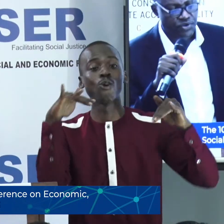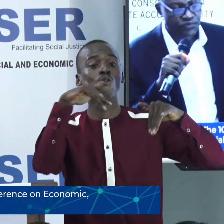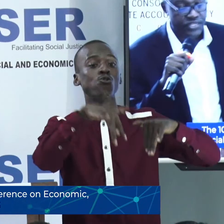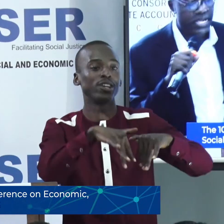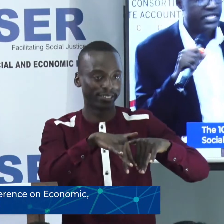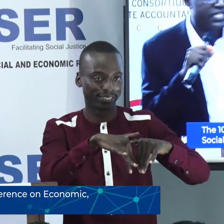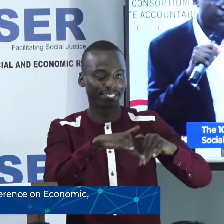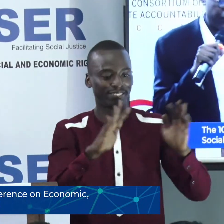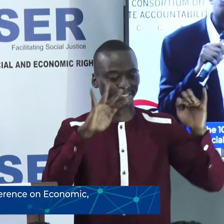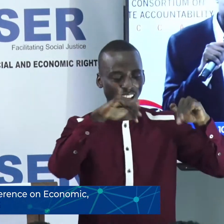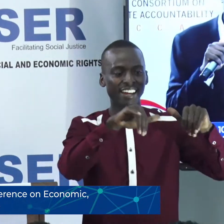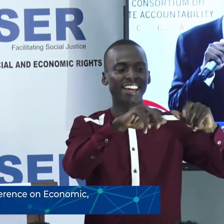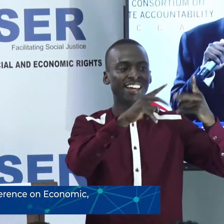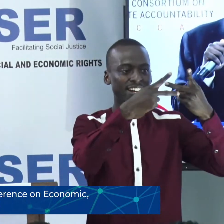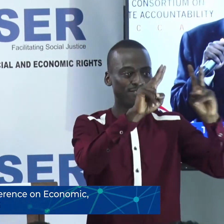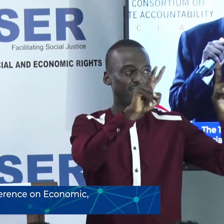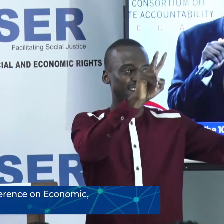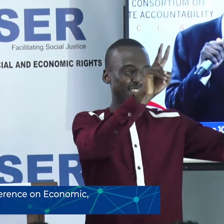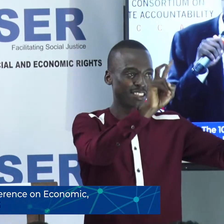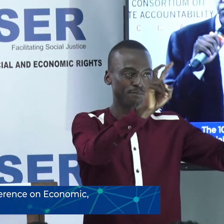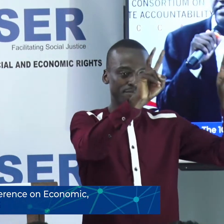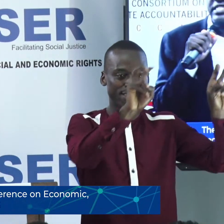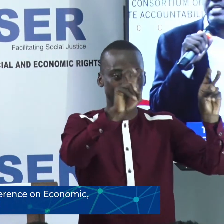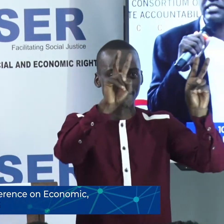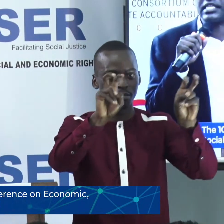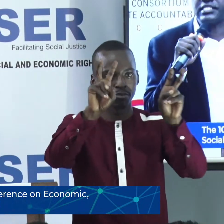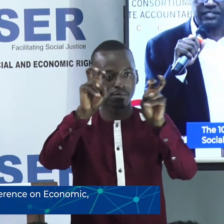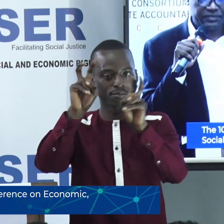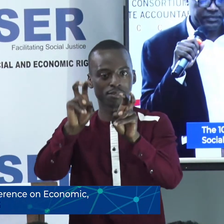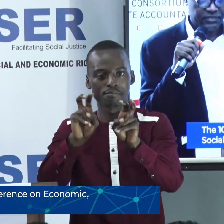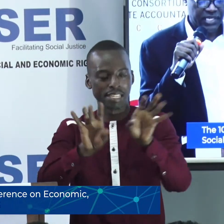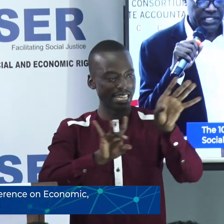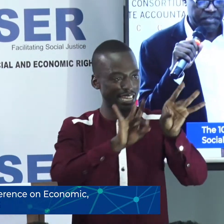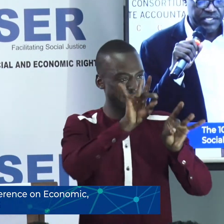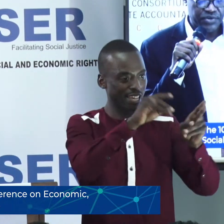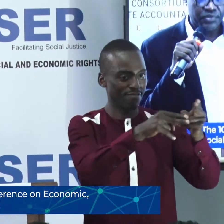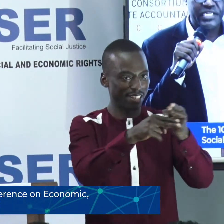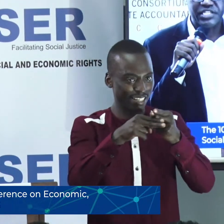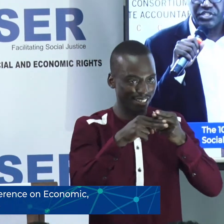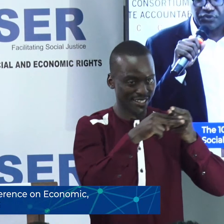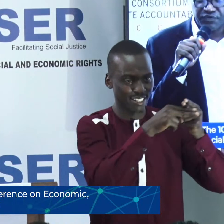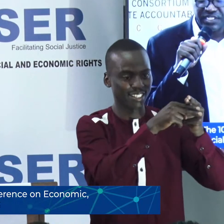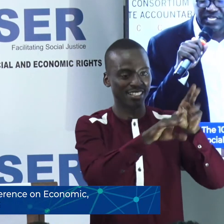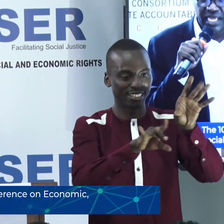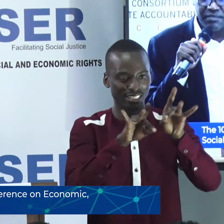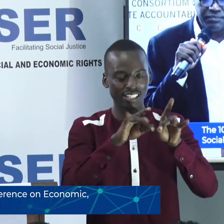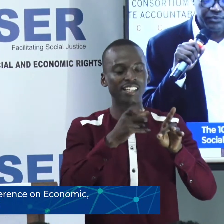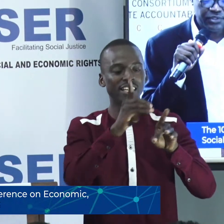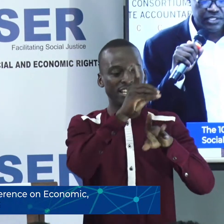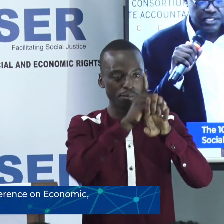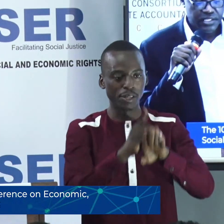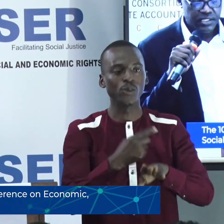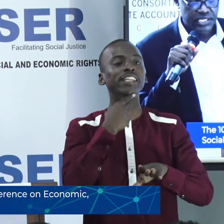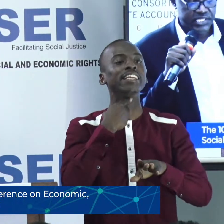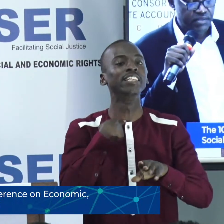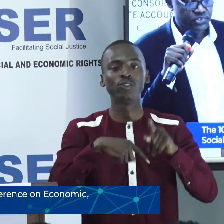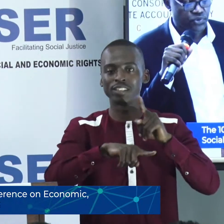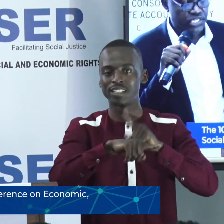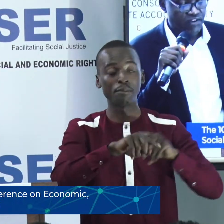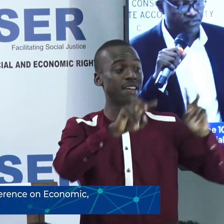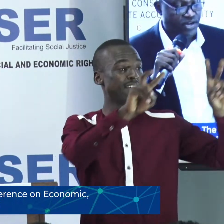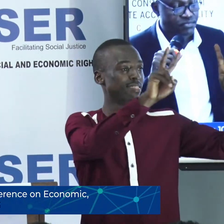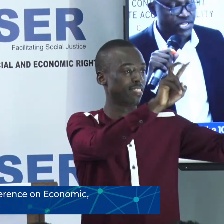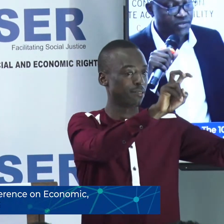been convened under different themes, carefully selected, depending on the needs of the time. The themes